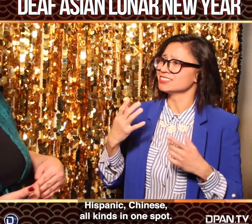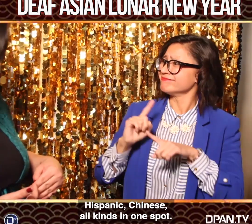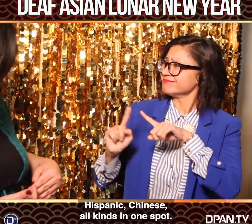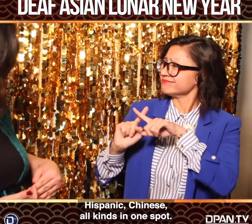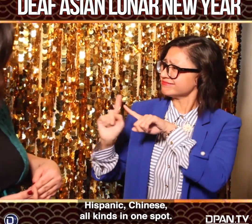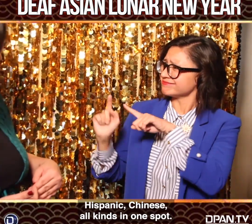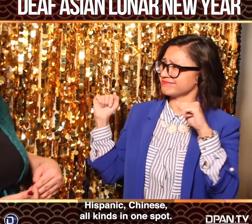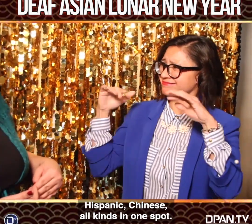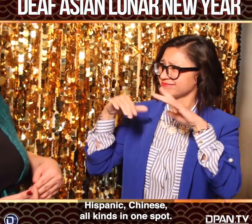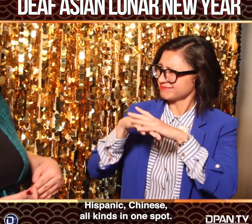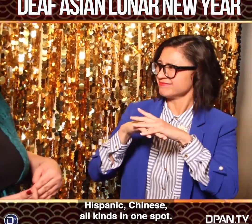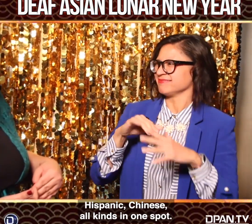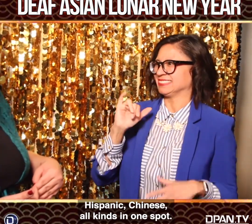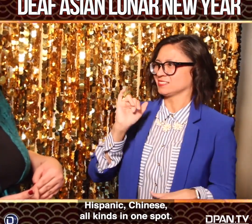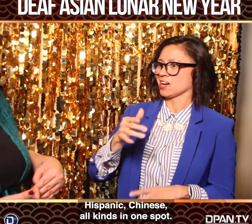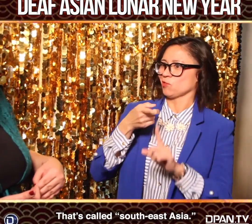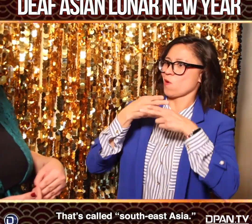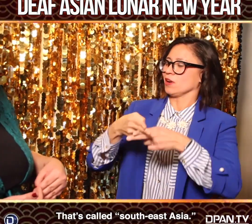That's called Southeast Asia.